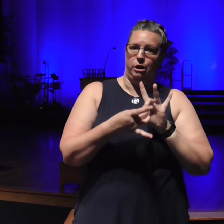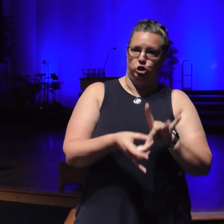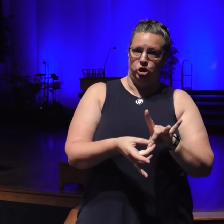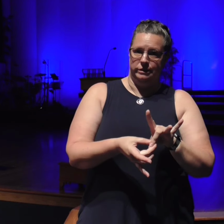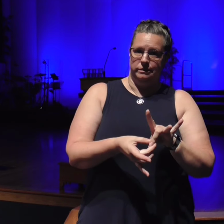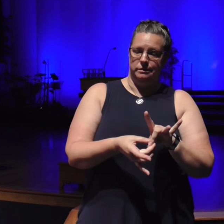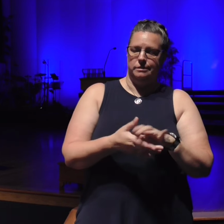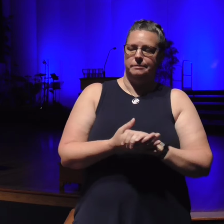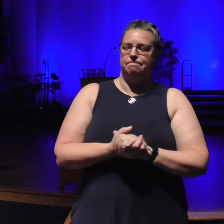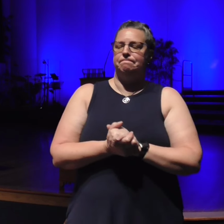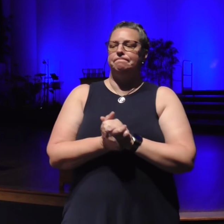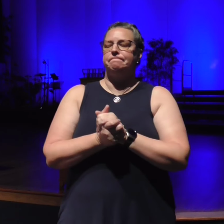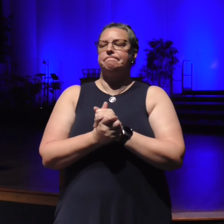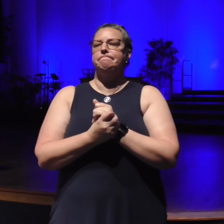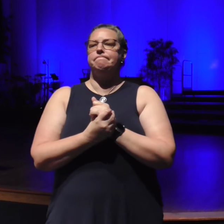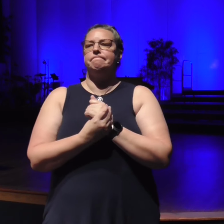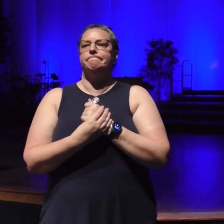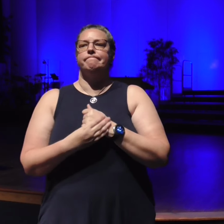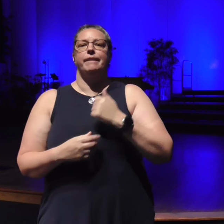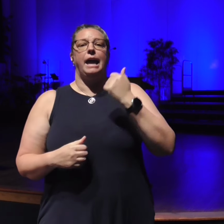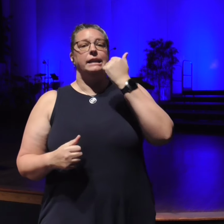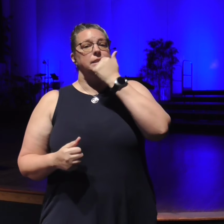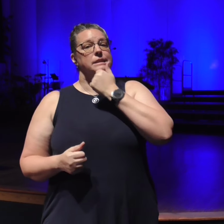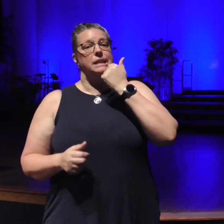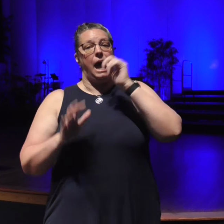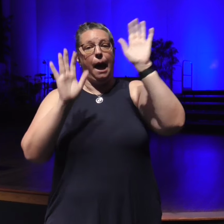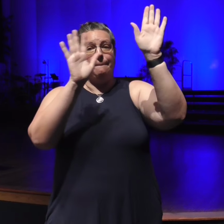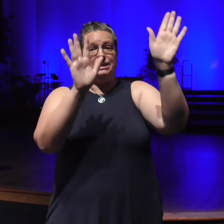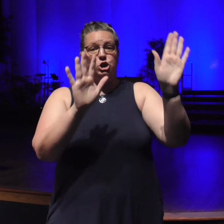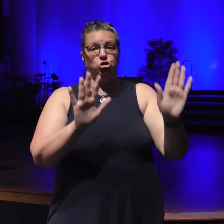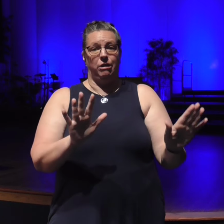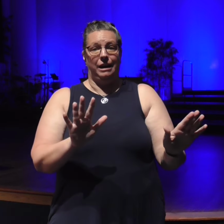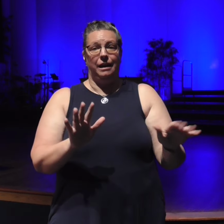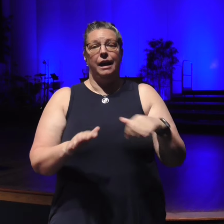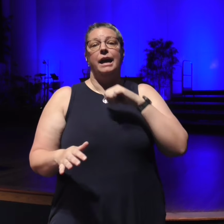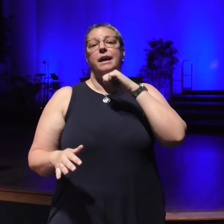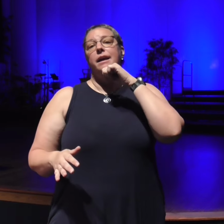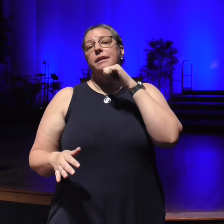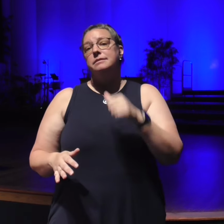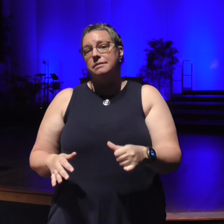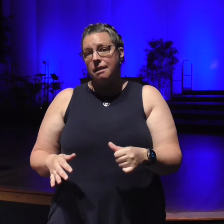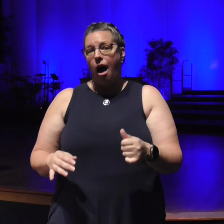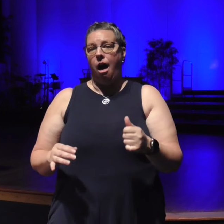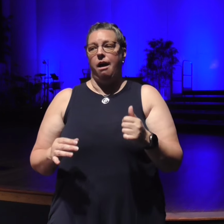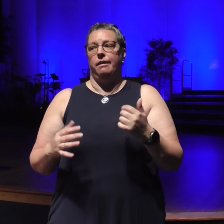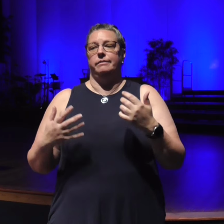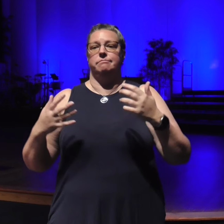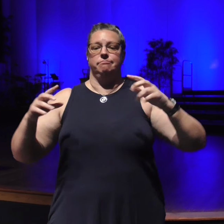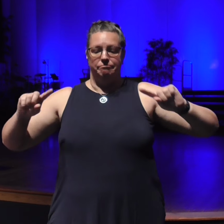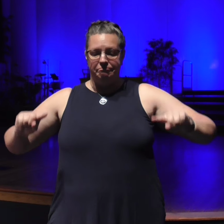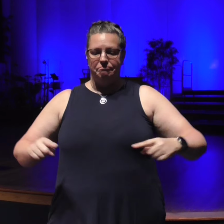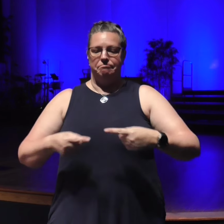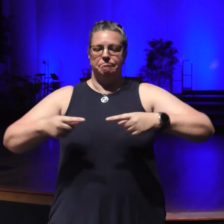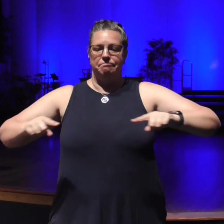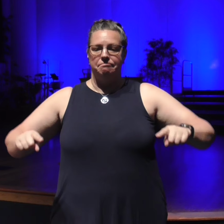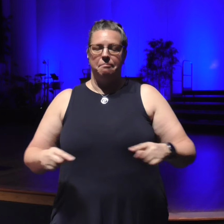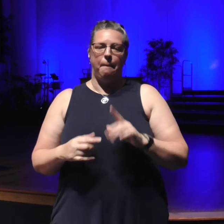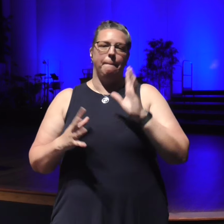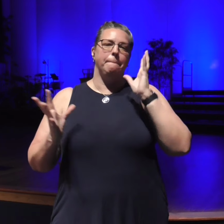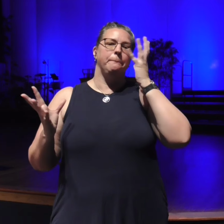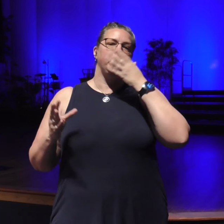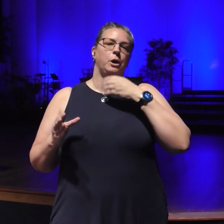Because a tapestry isn't held together by the lovely silk threads.